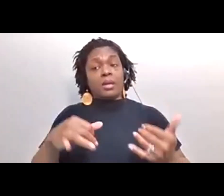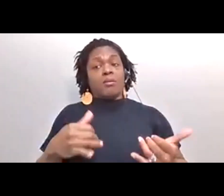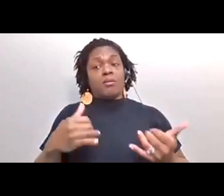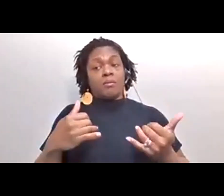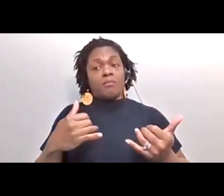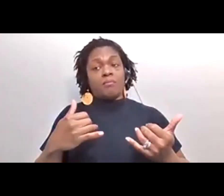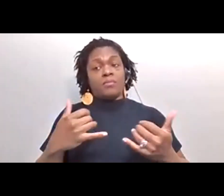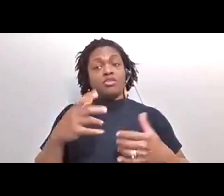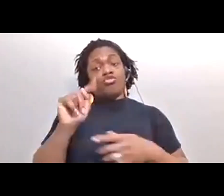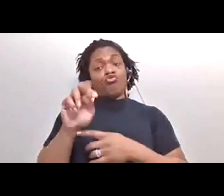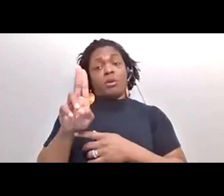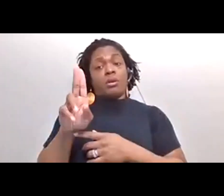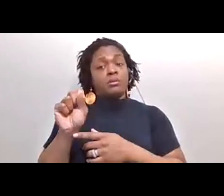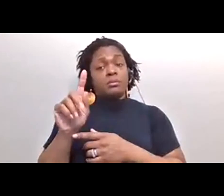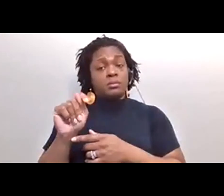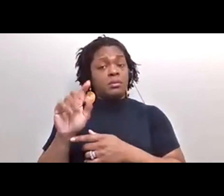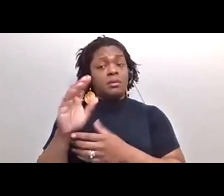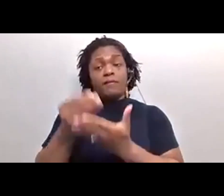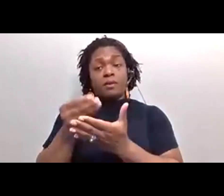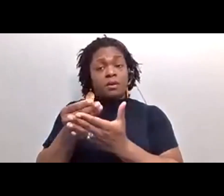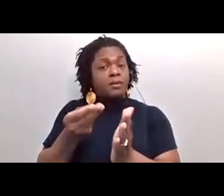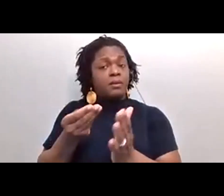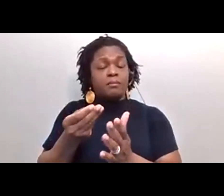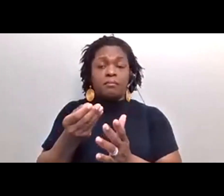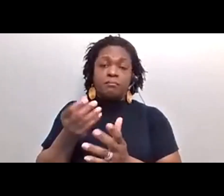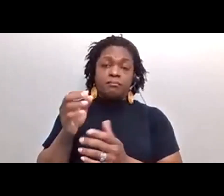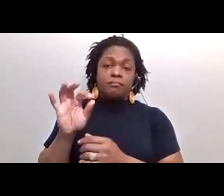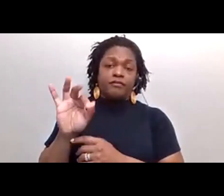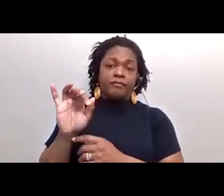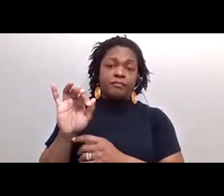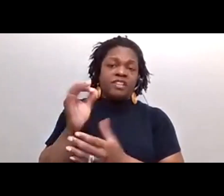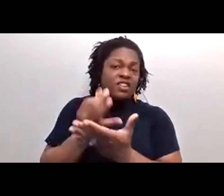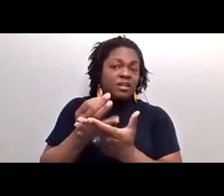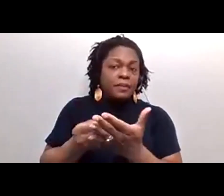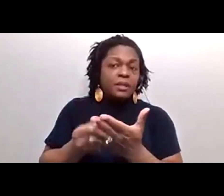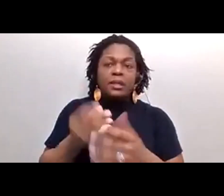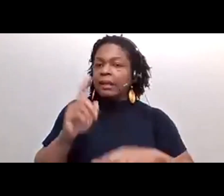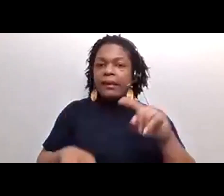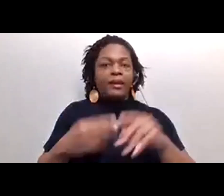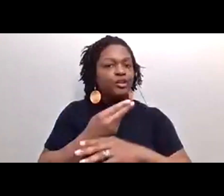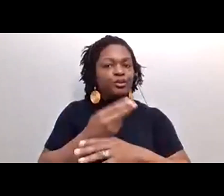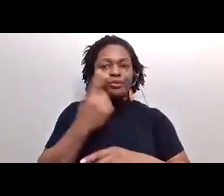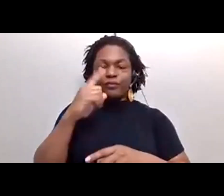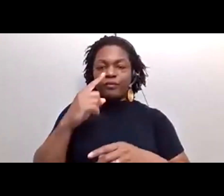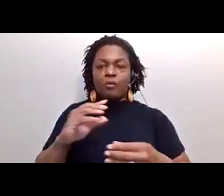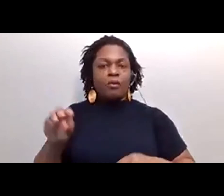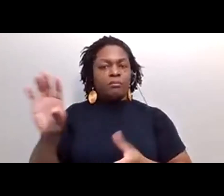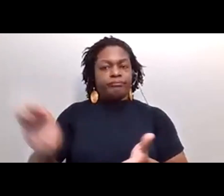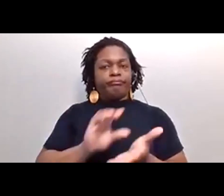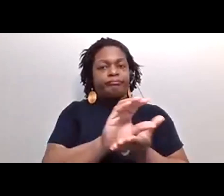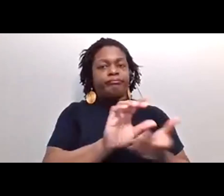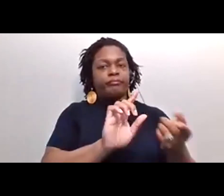trust fund monies cannot be used to fund increases for elderly